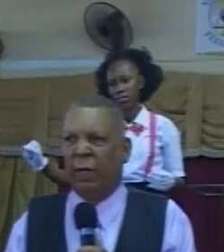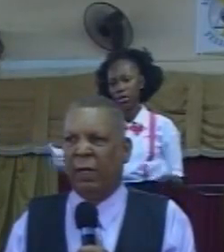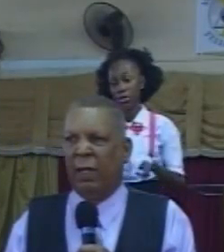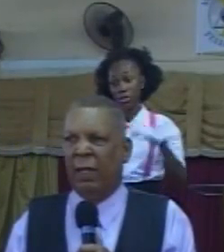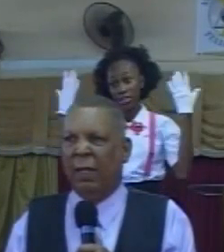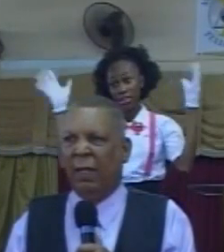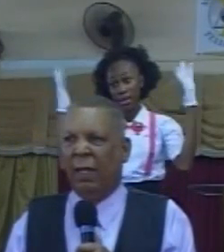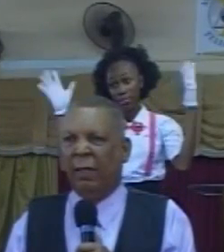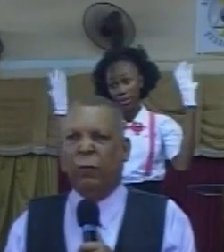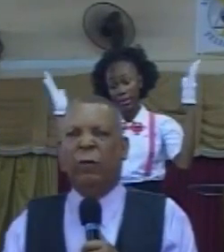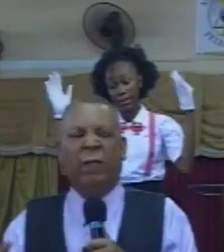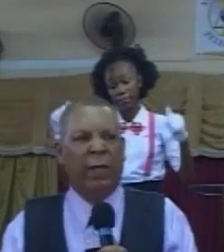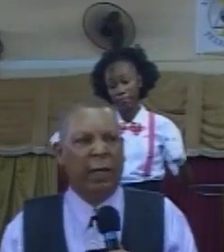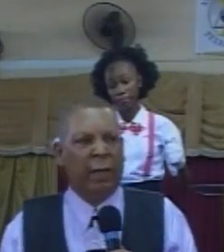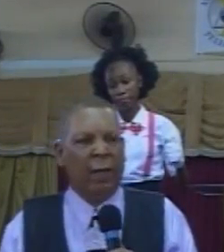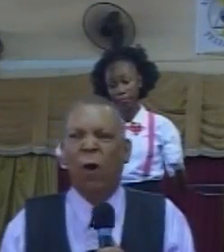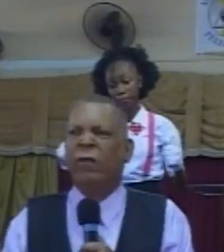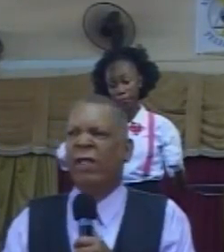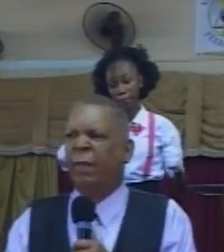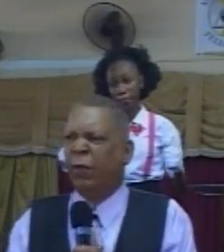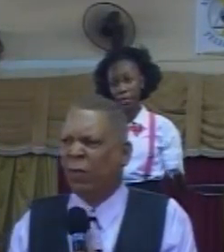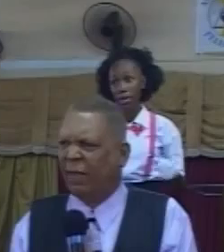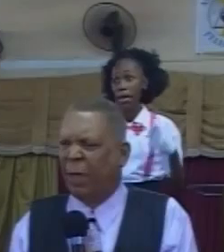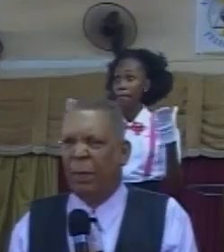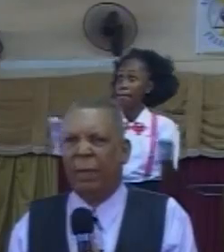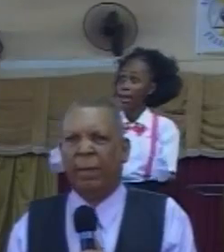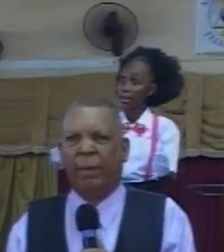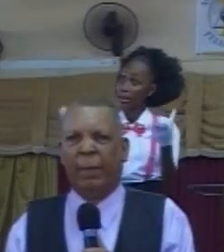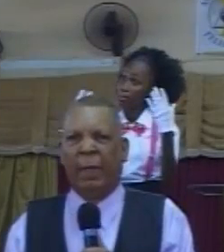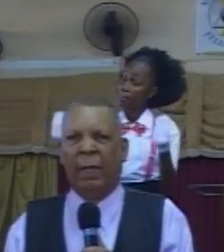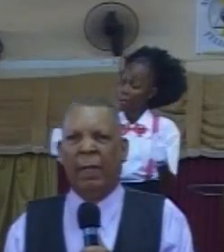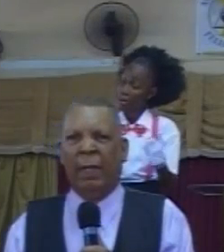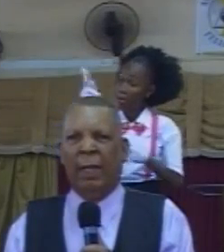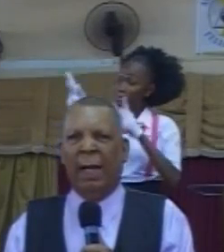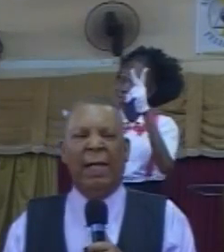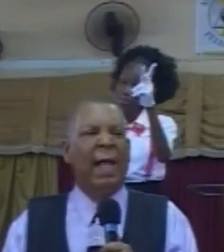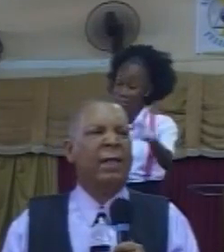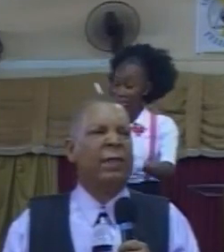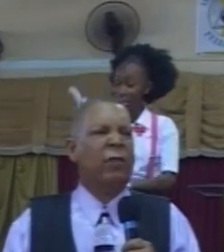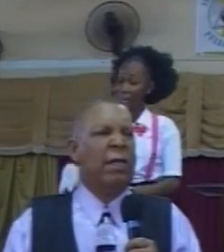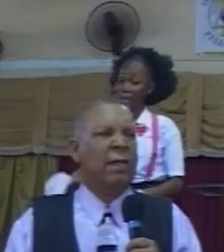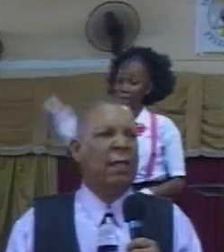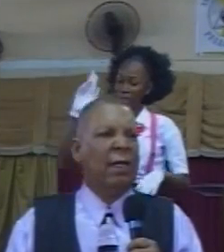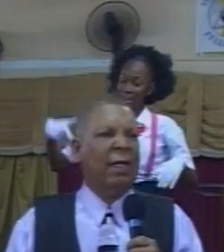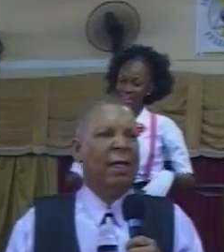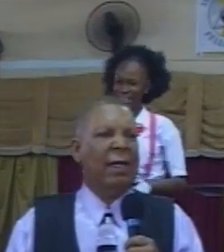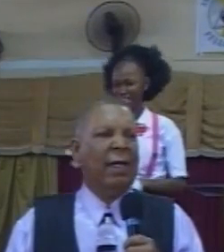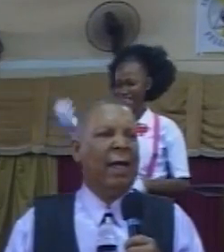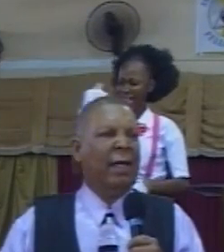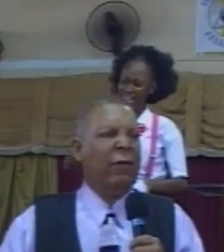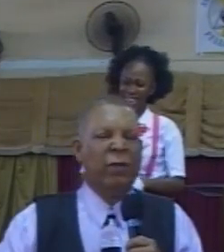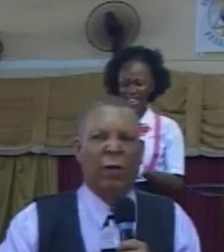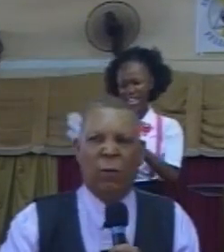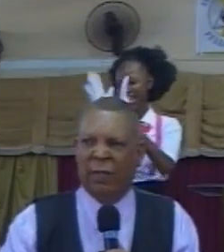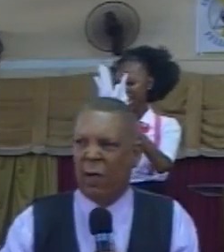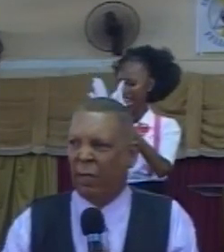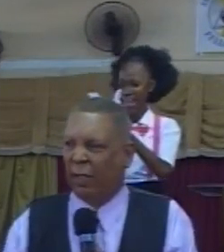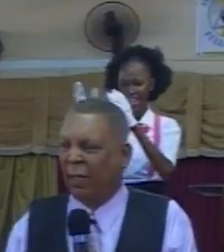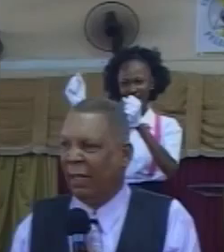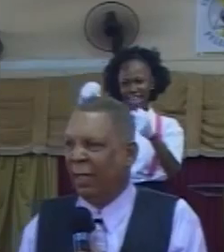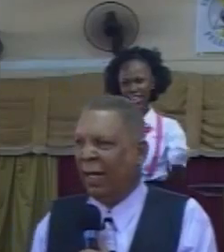Passover. Tourists were there. Hundreds of thousands of people. And they lined the streets. And they threw their